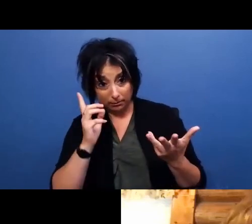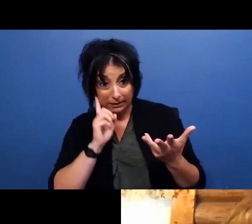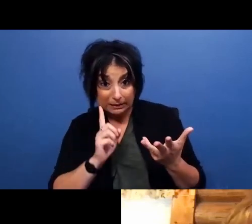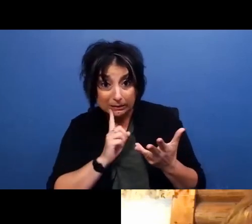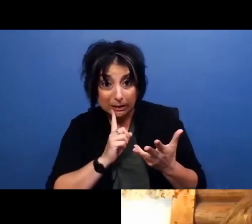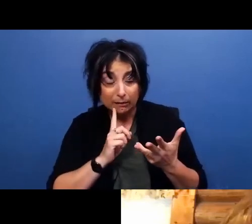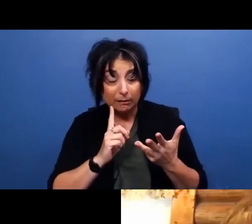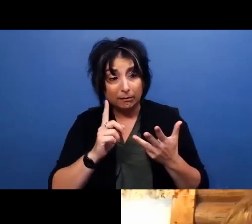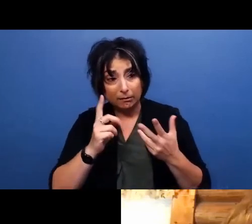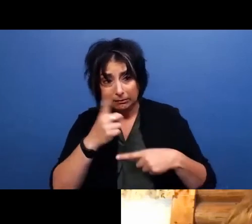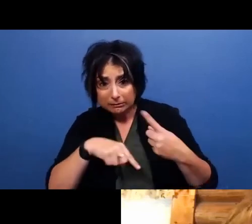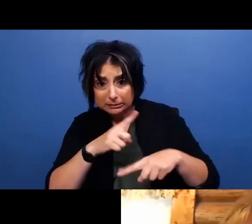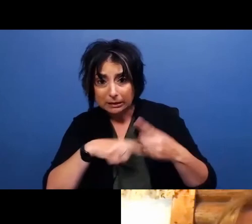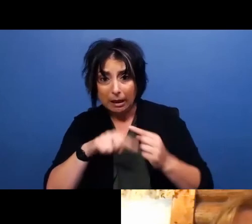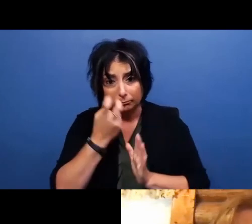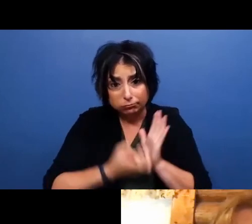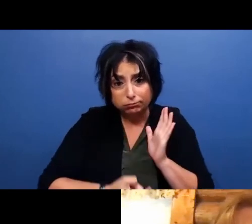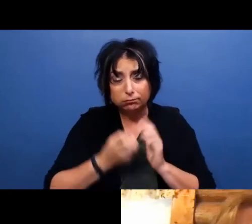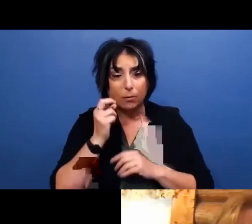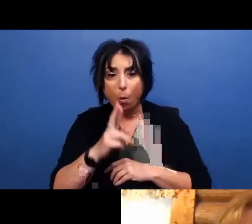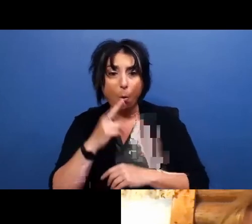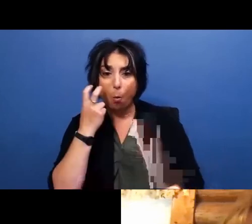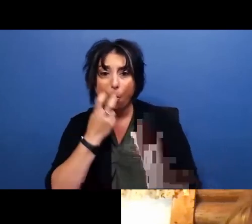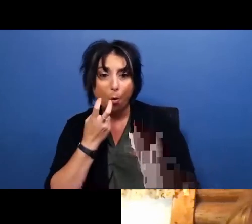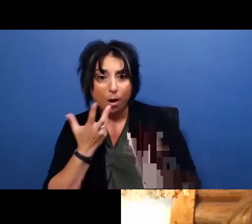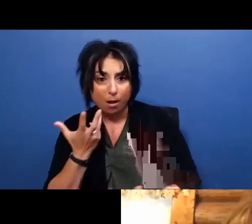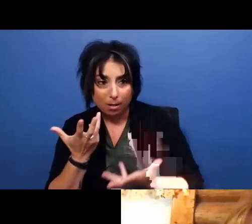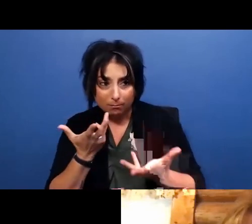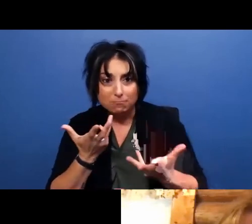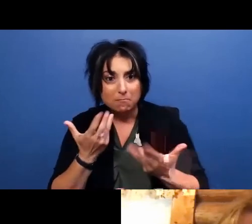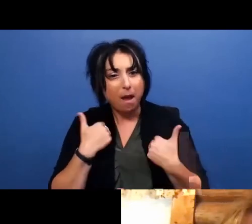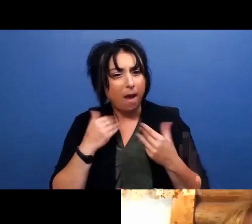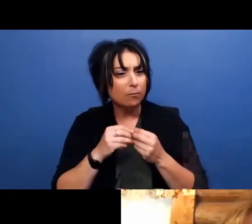oral only approach. But right. I'm excited to hear about